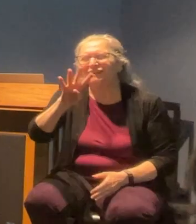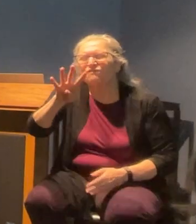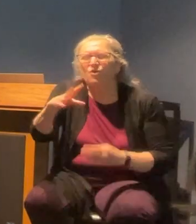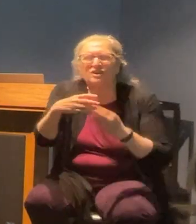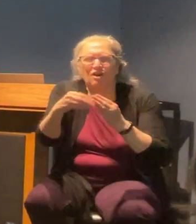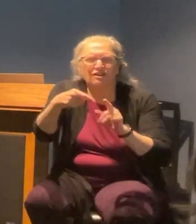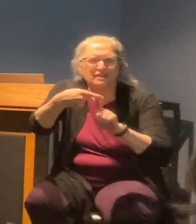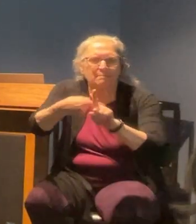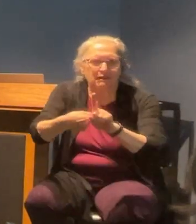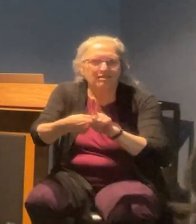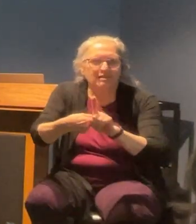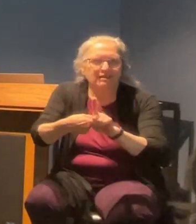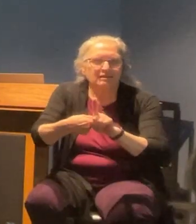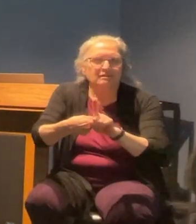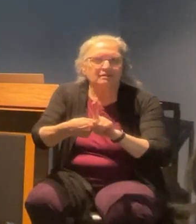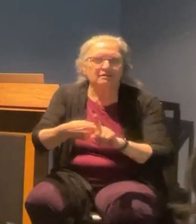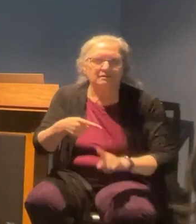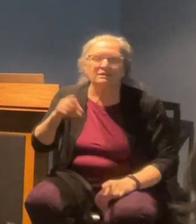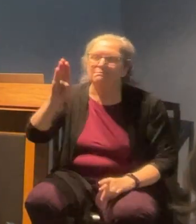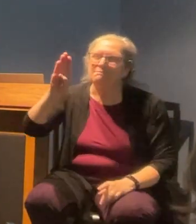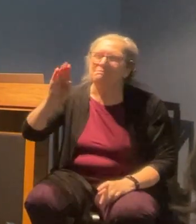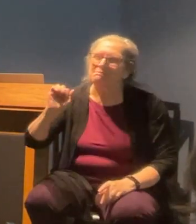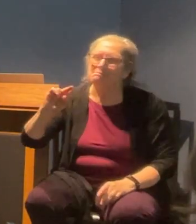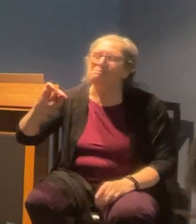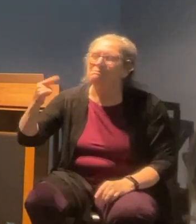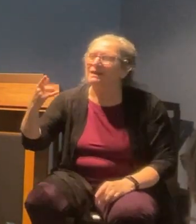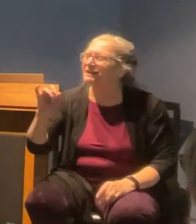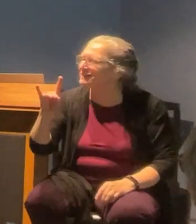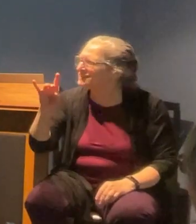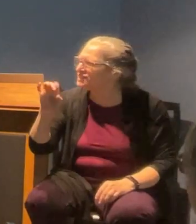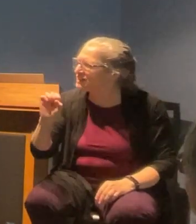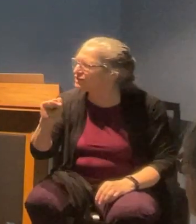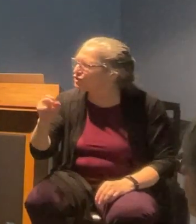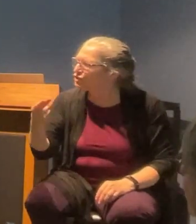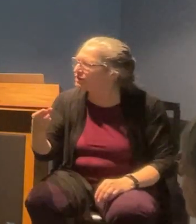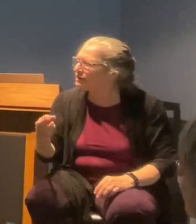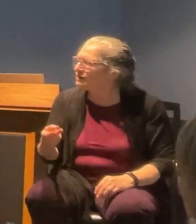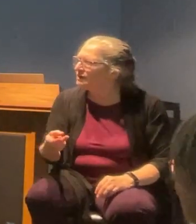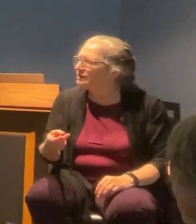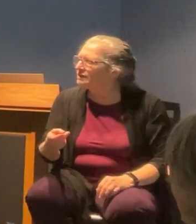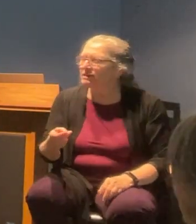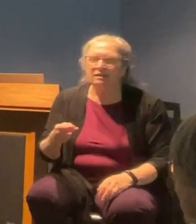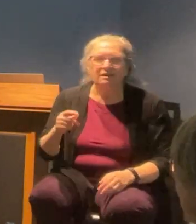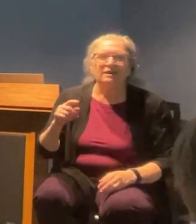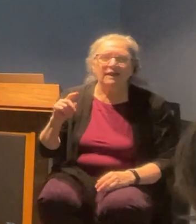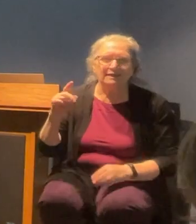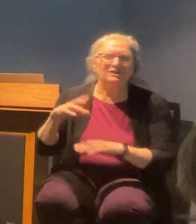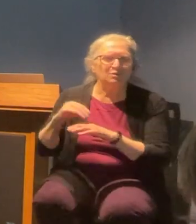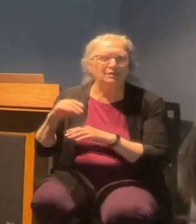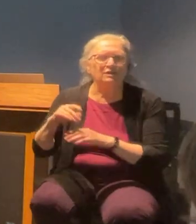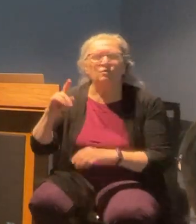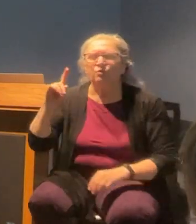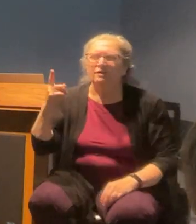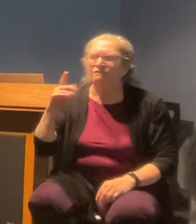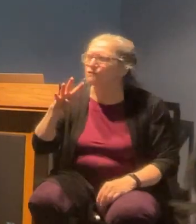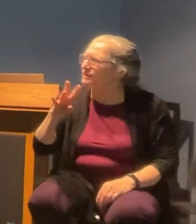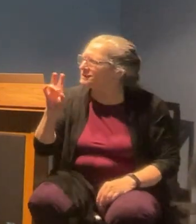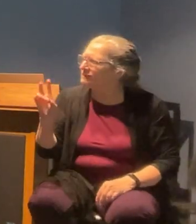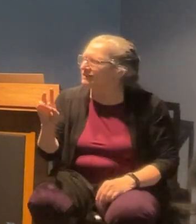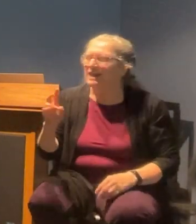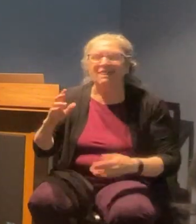month. Average garment worker salary in Bangladesh is $147 per month, and living wage is